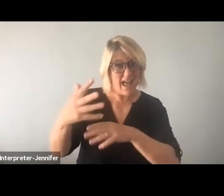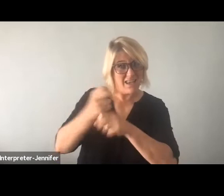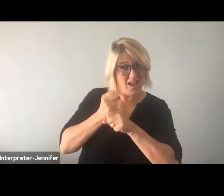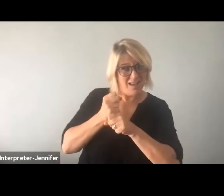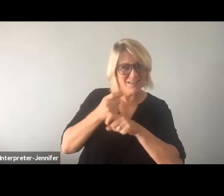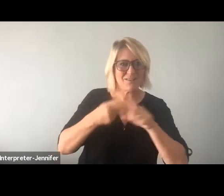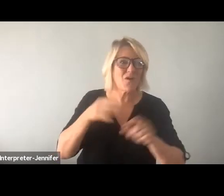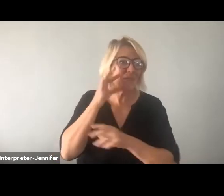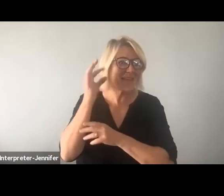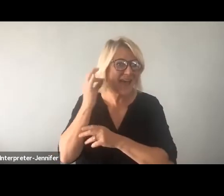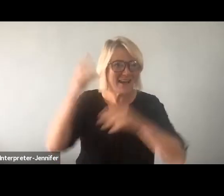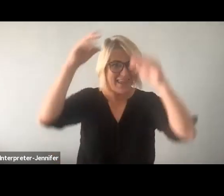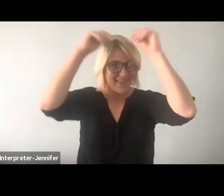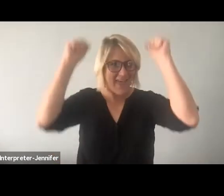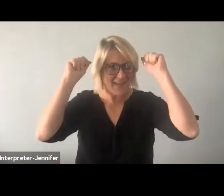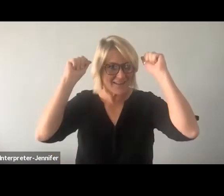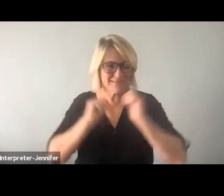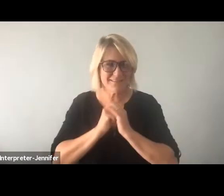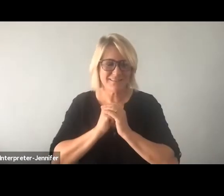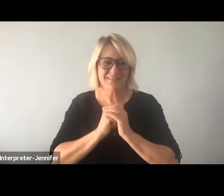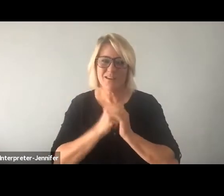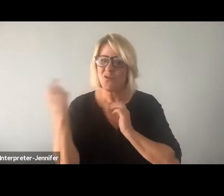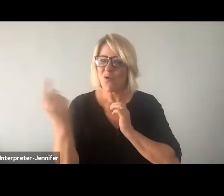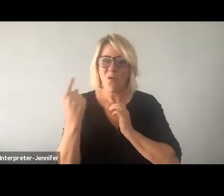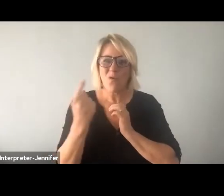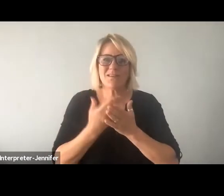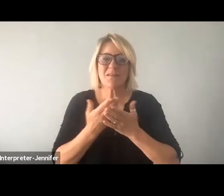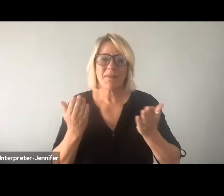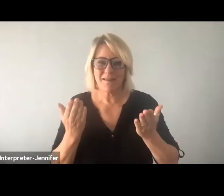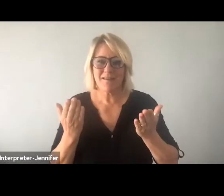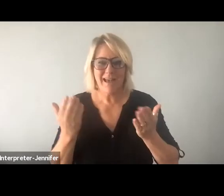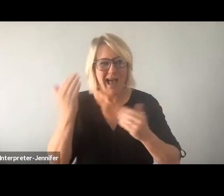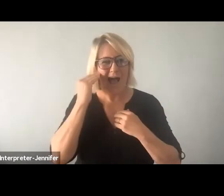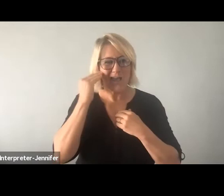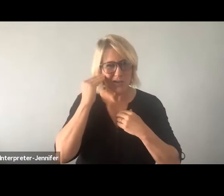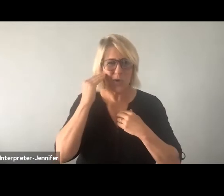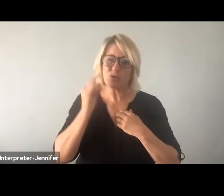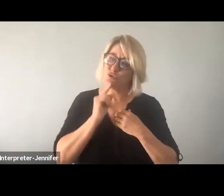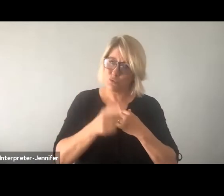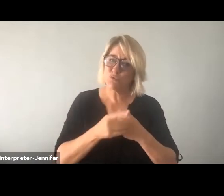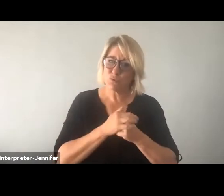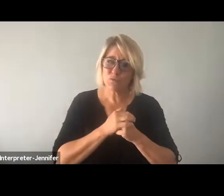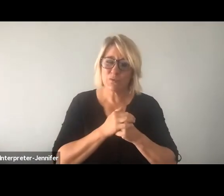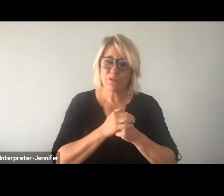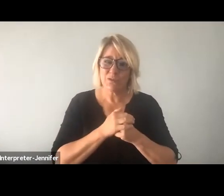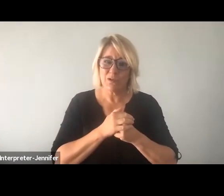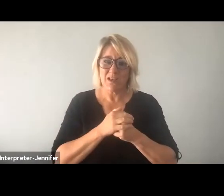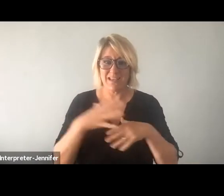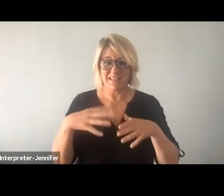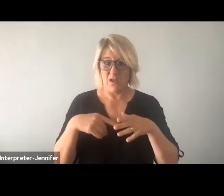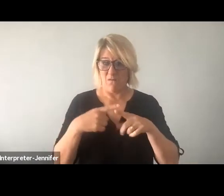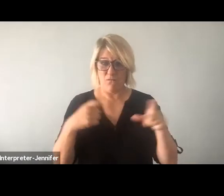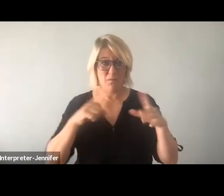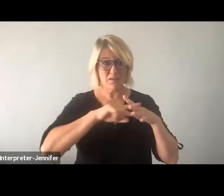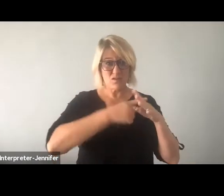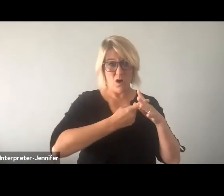the Cat in the Hat. There'll always be something. I know this is true, because right out of the box